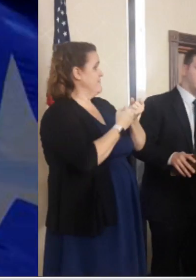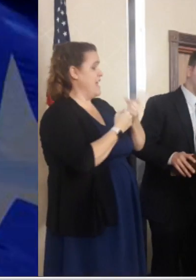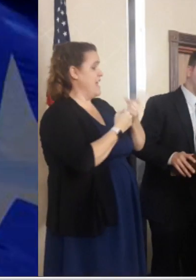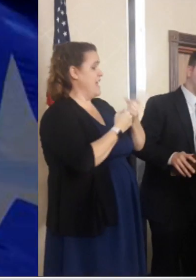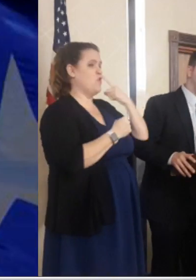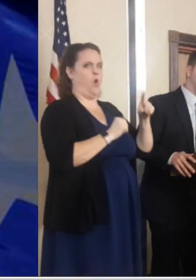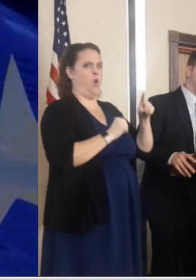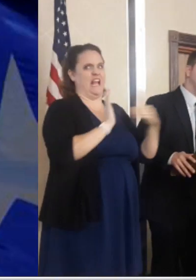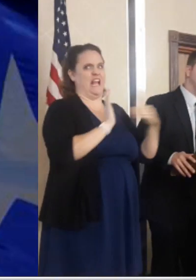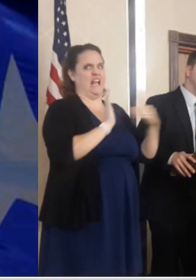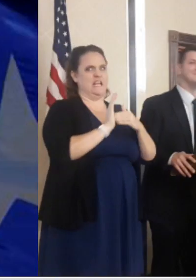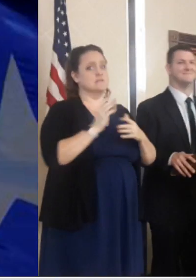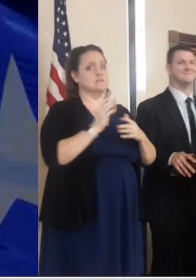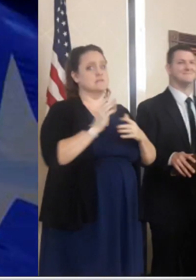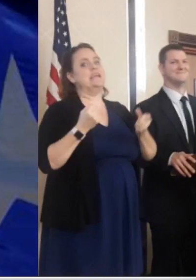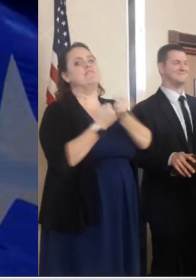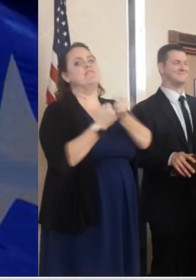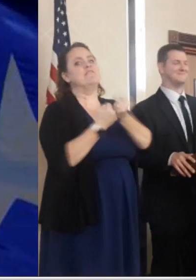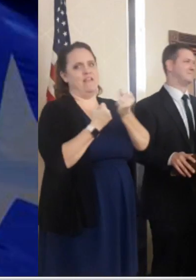In favor.